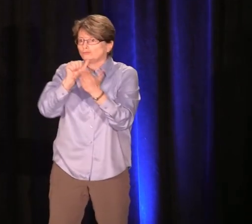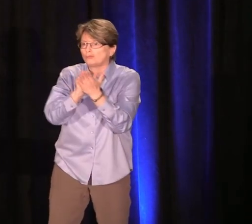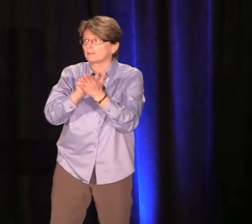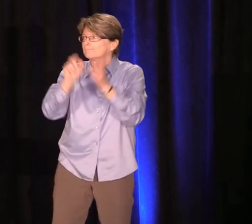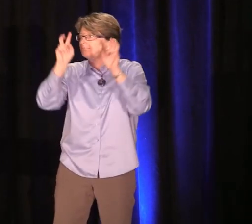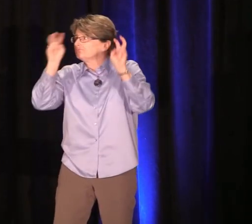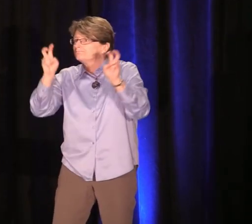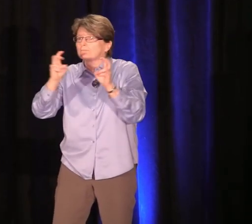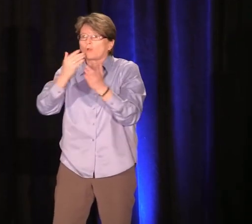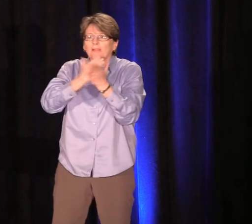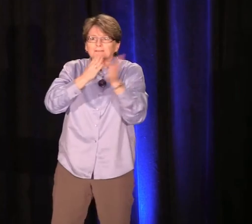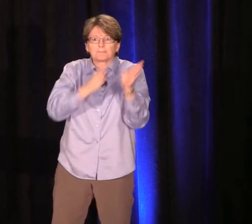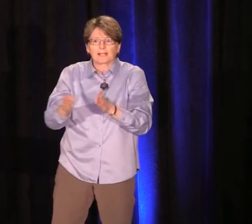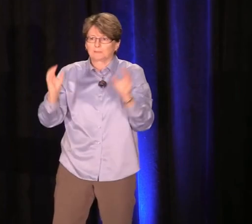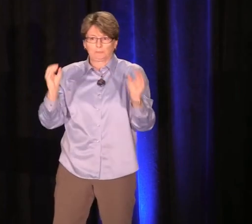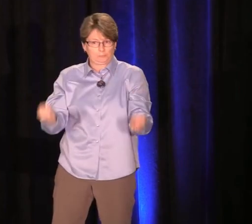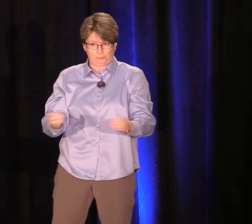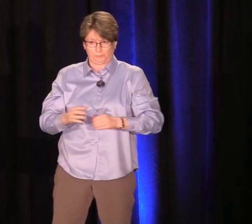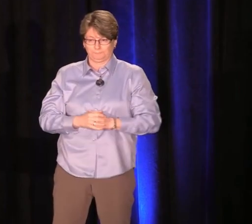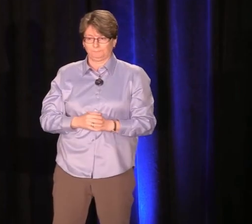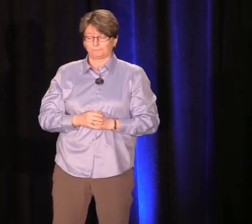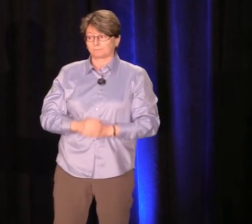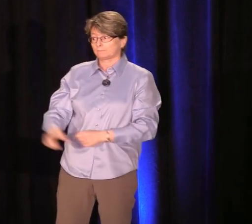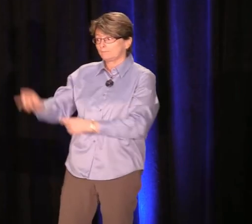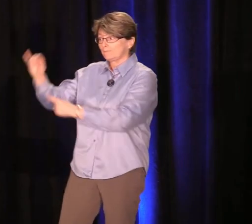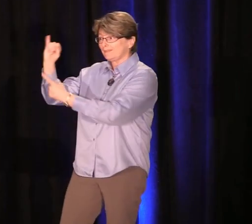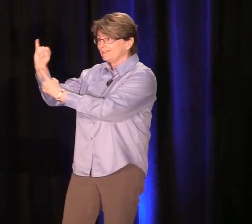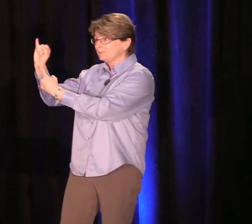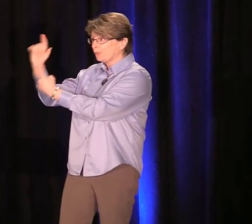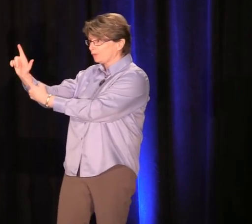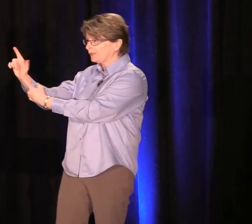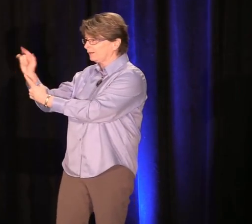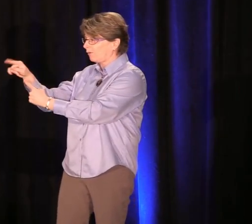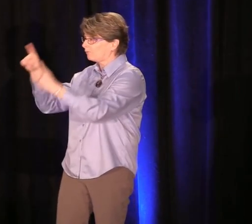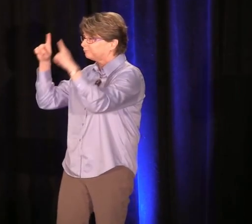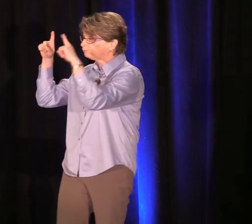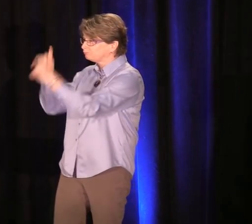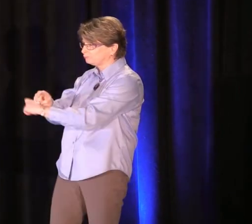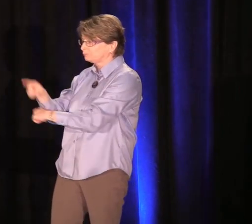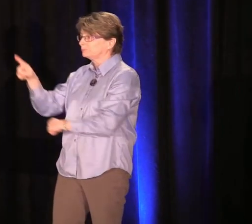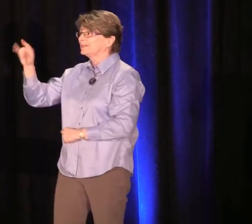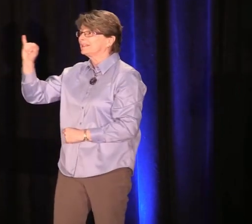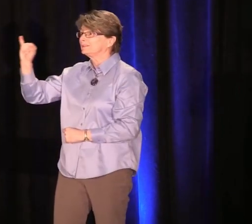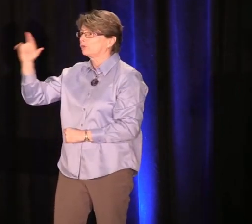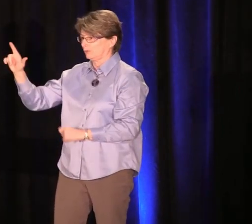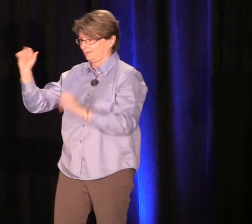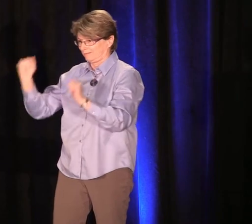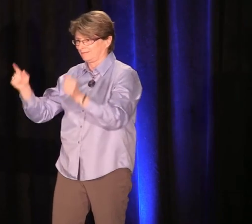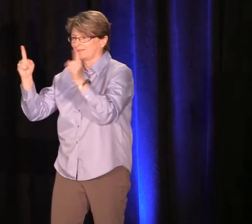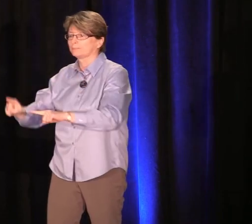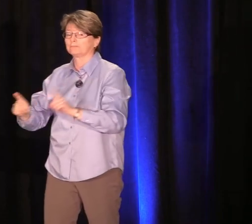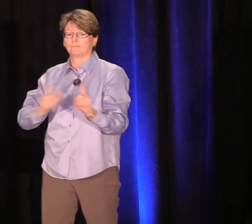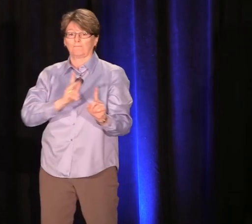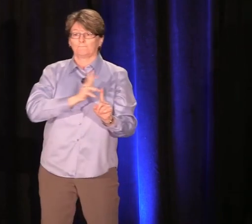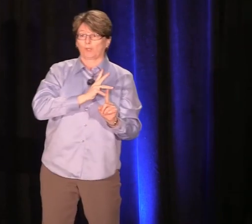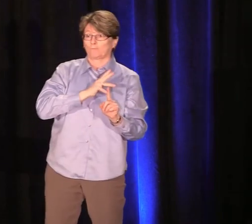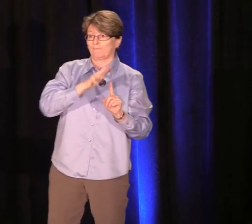It's kind of relaxed. There's no structure or lesson plan. And the last one is incidental learning.